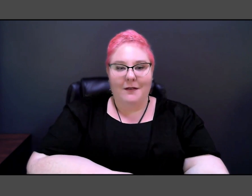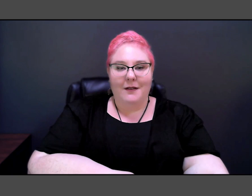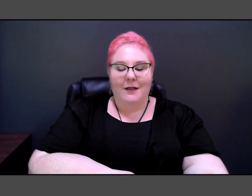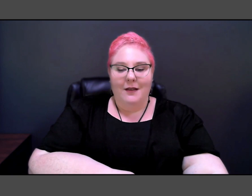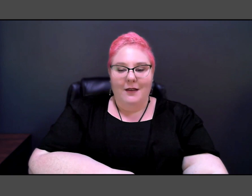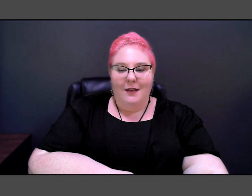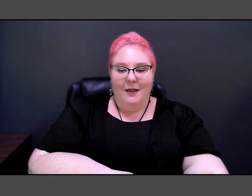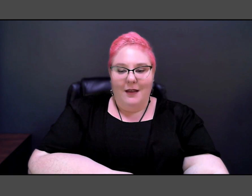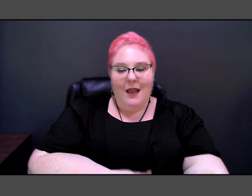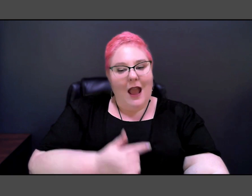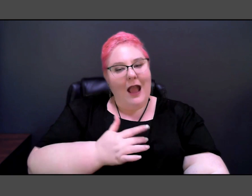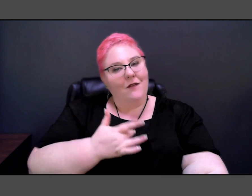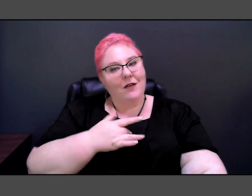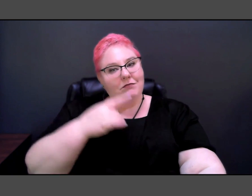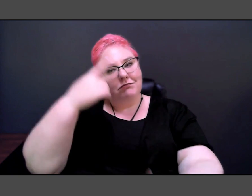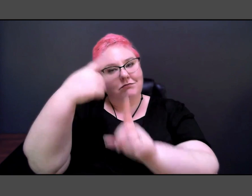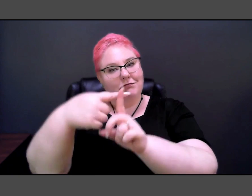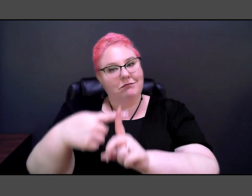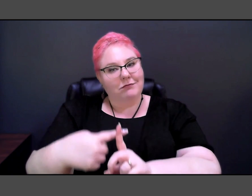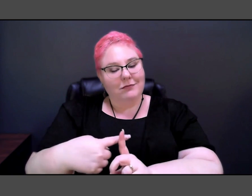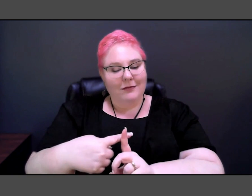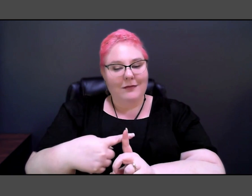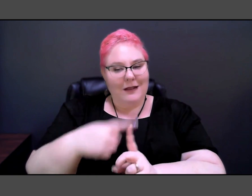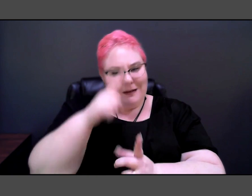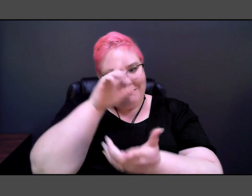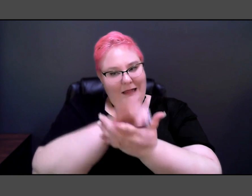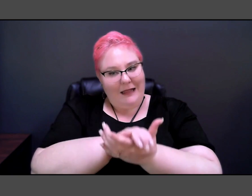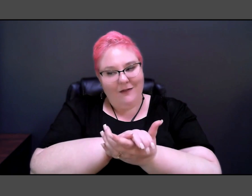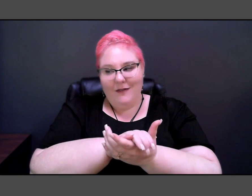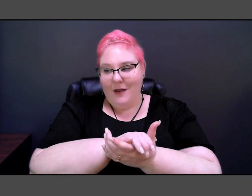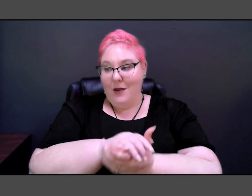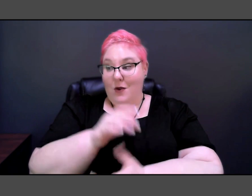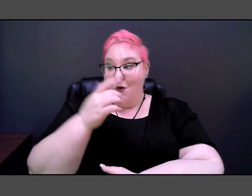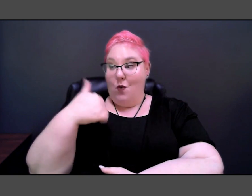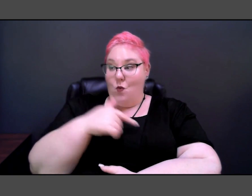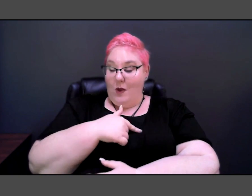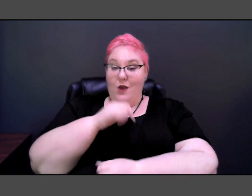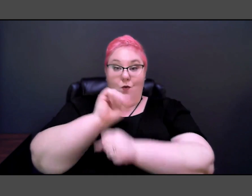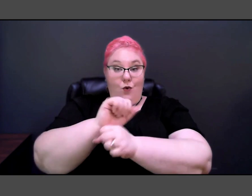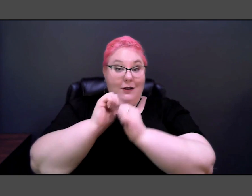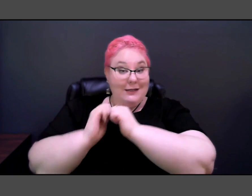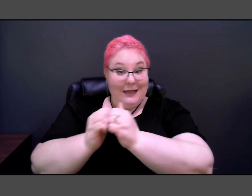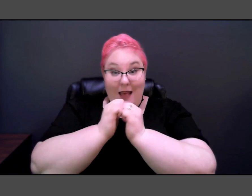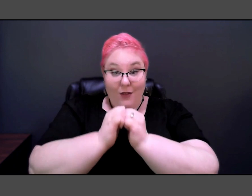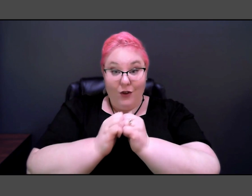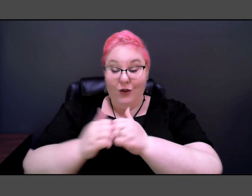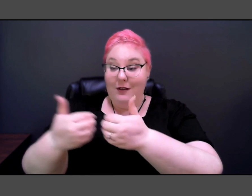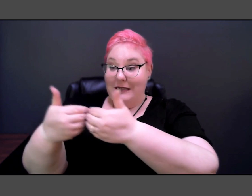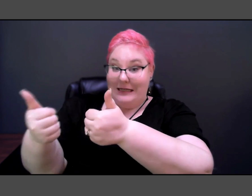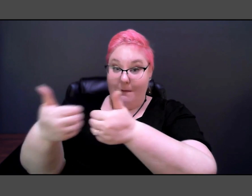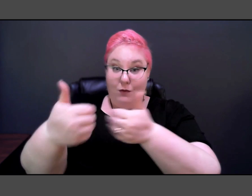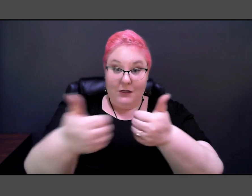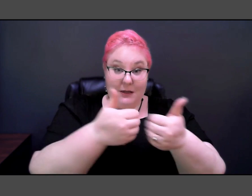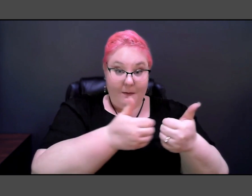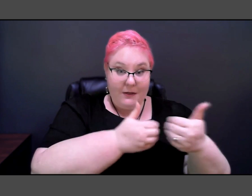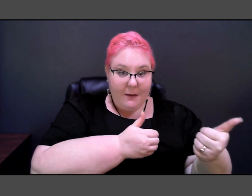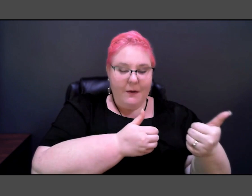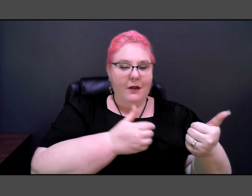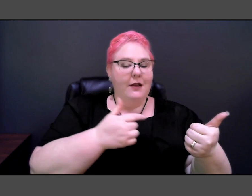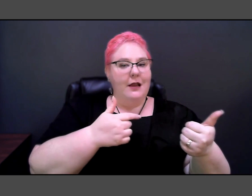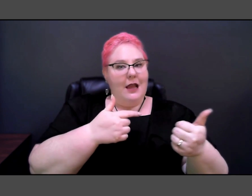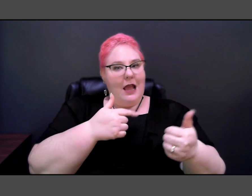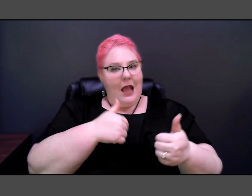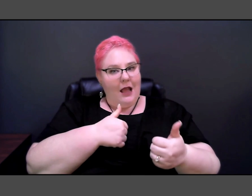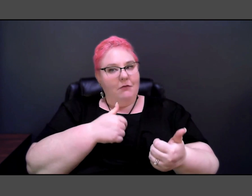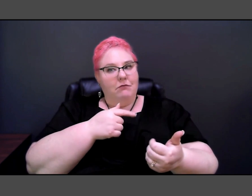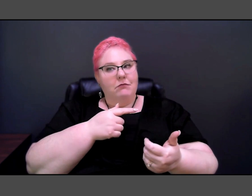that it's because of all of us working our separate jobs and being dedicated to those that we can make